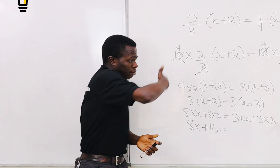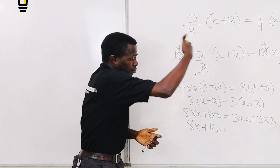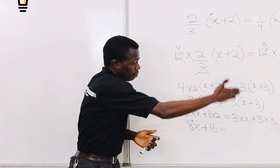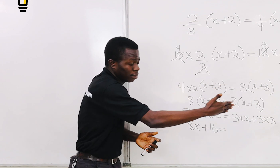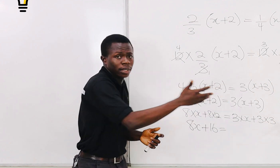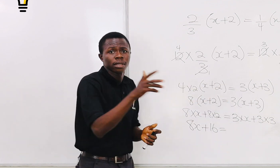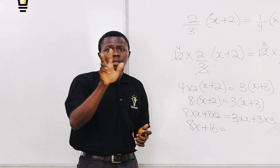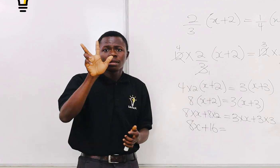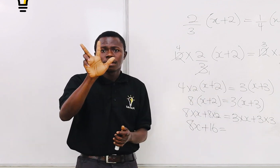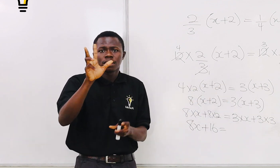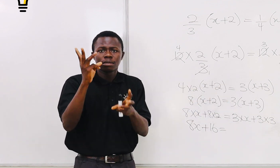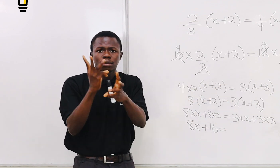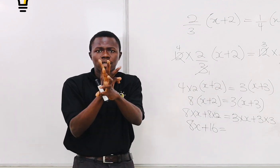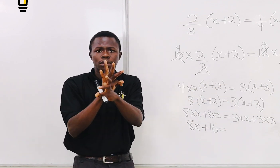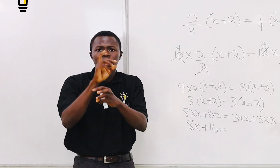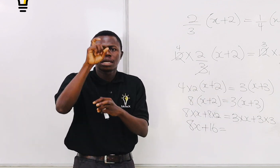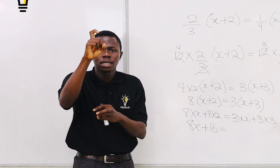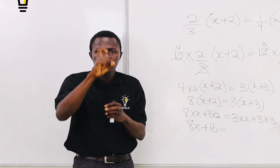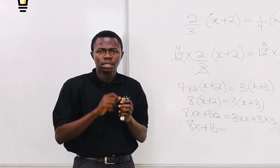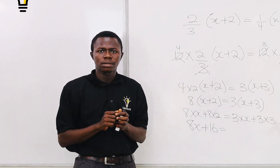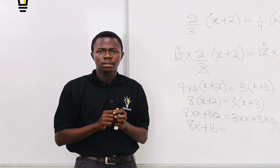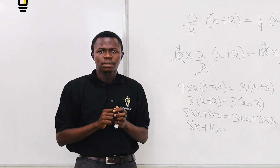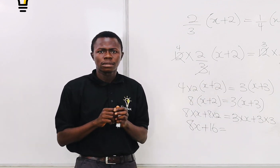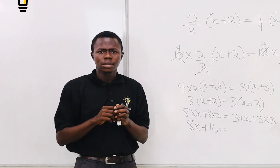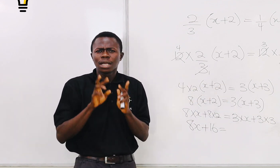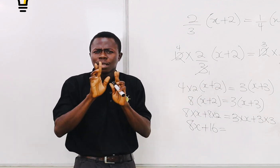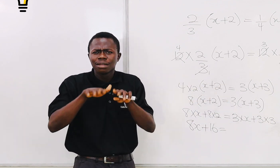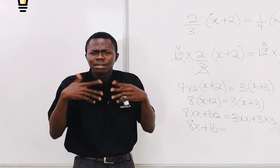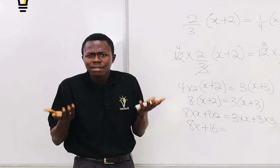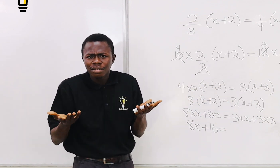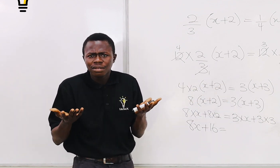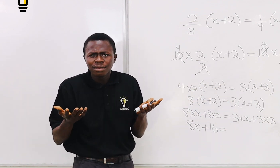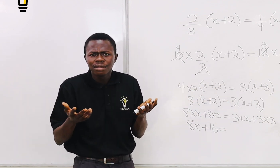side. 3 multiplied by x gives us